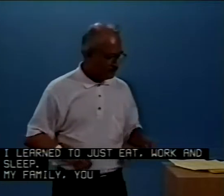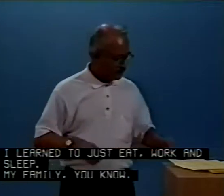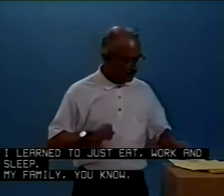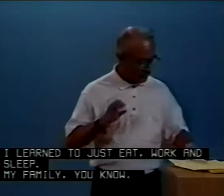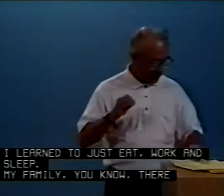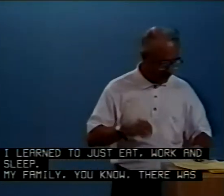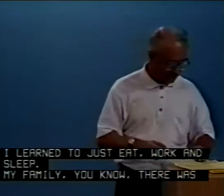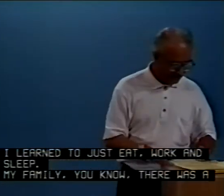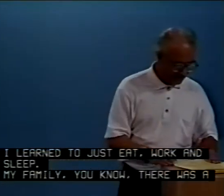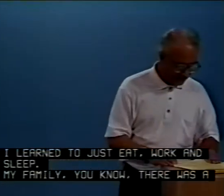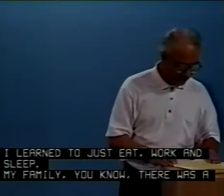work ethic.